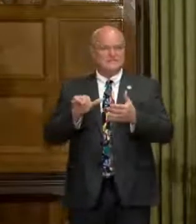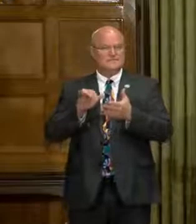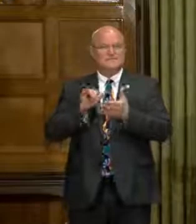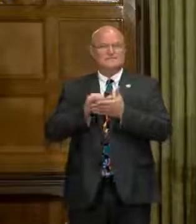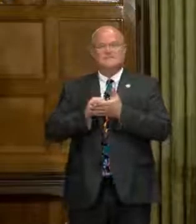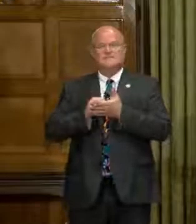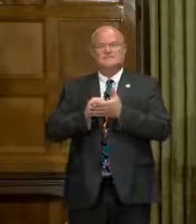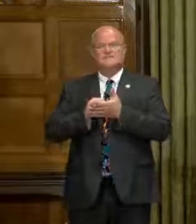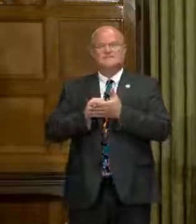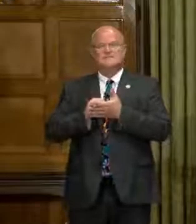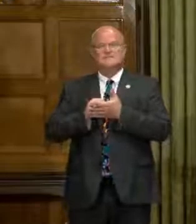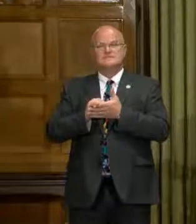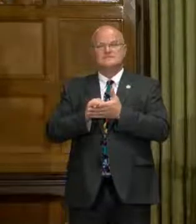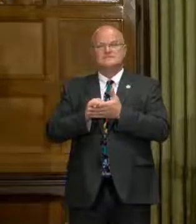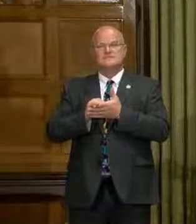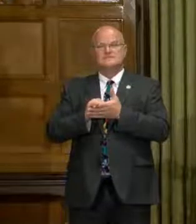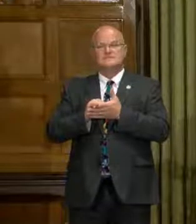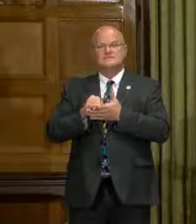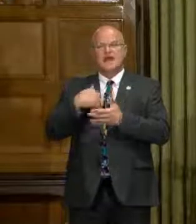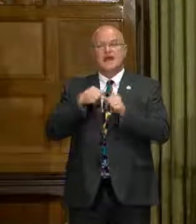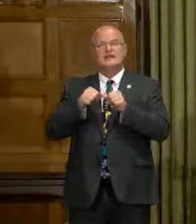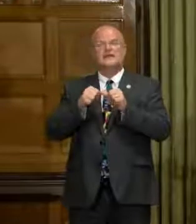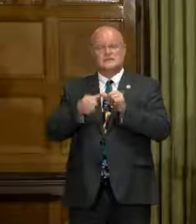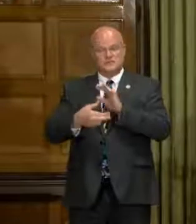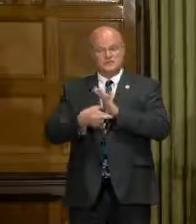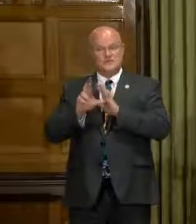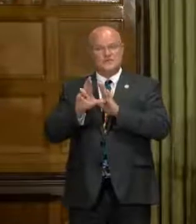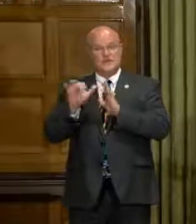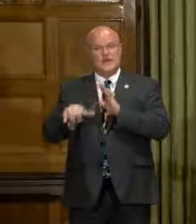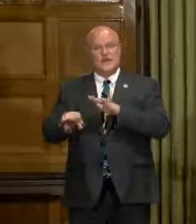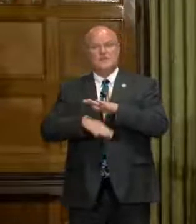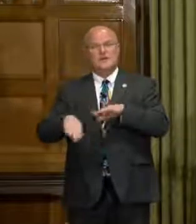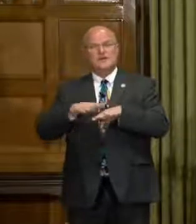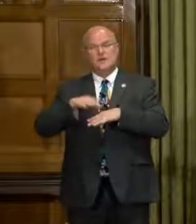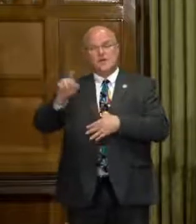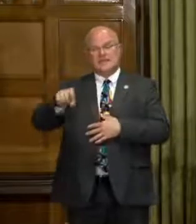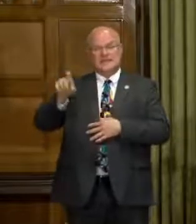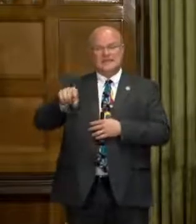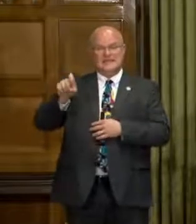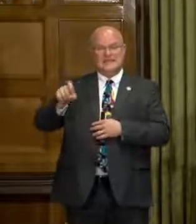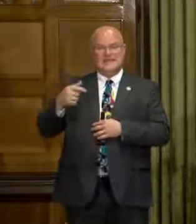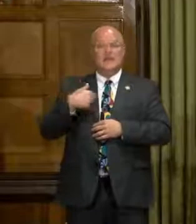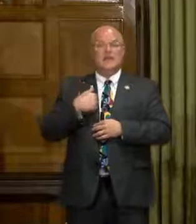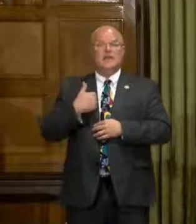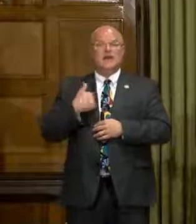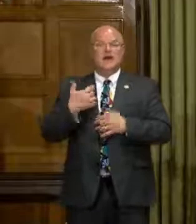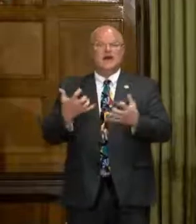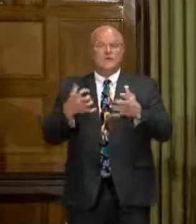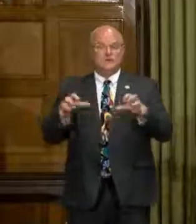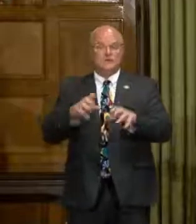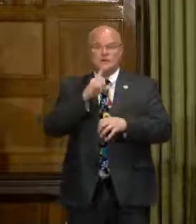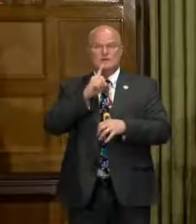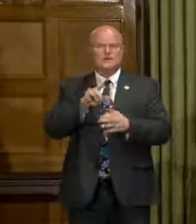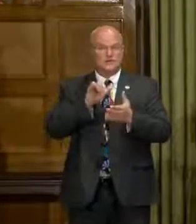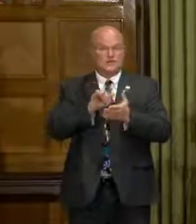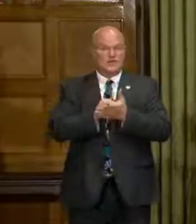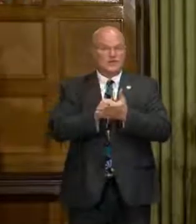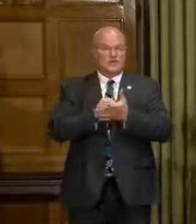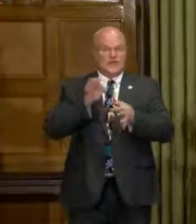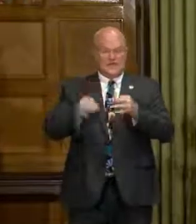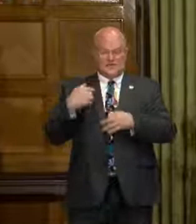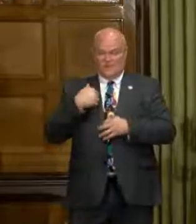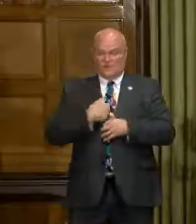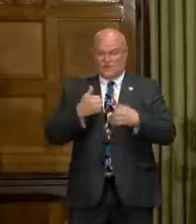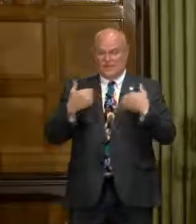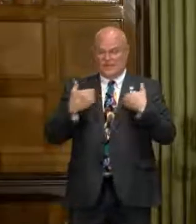that I'll continue to review that based upon the need. what I want to do to make sure that if